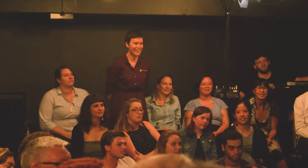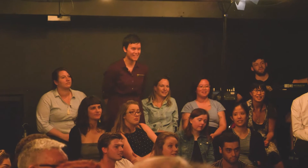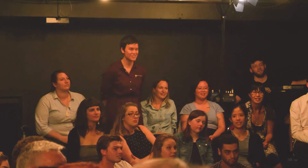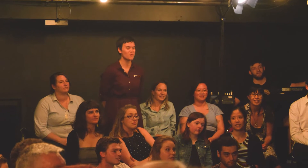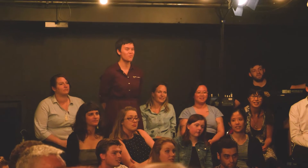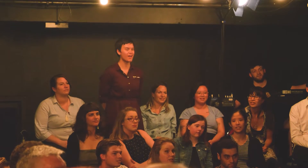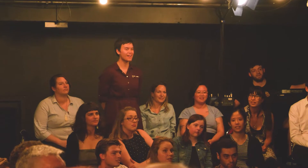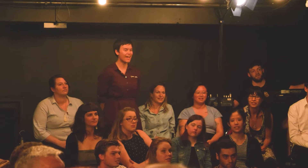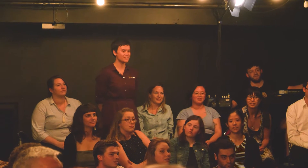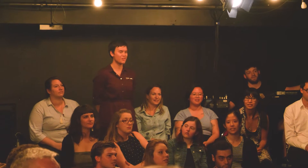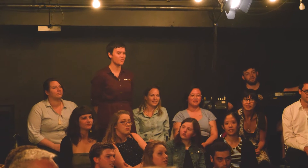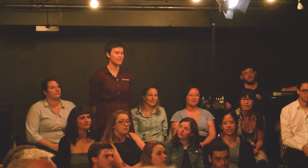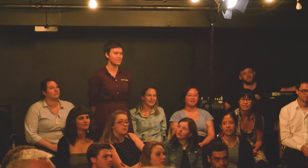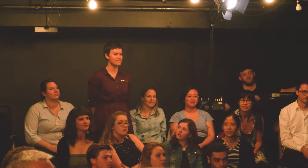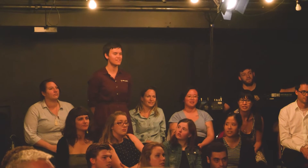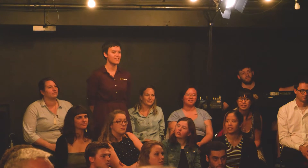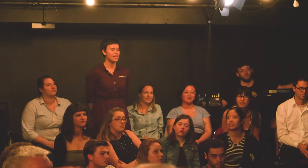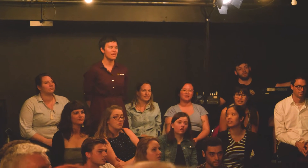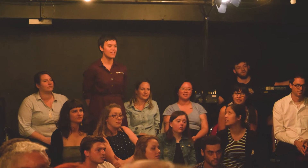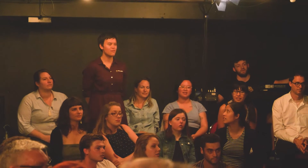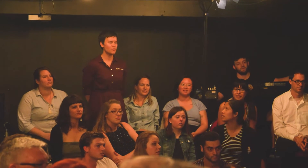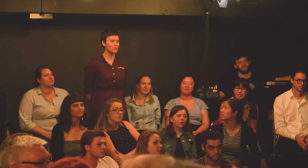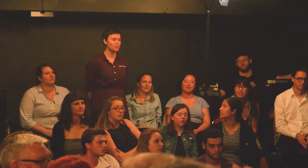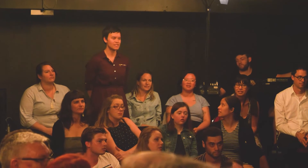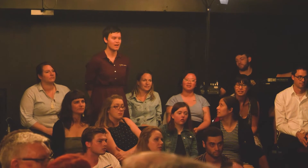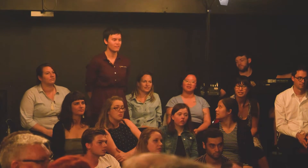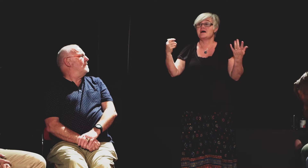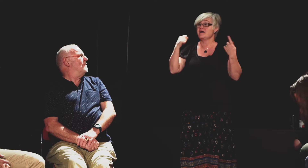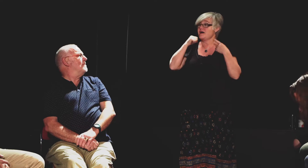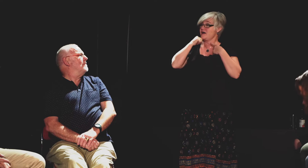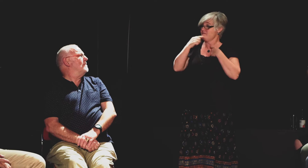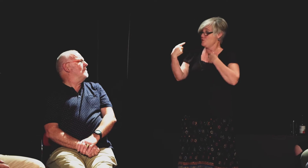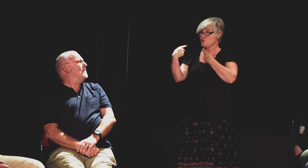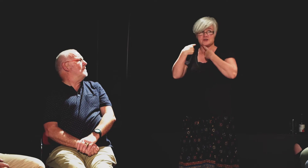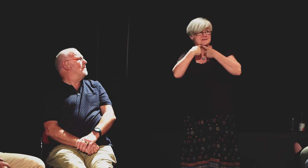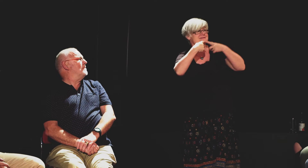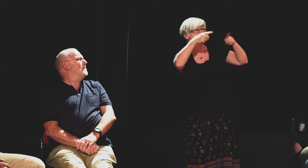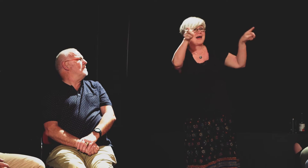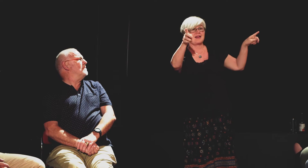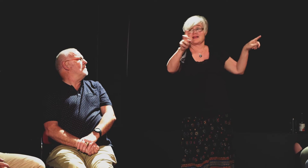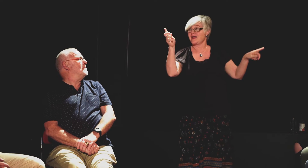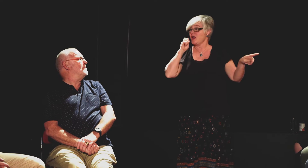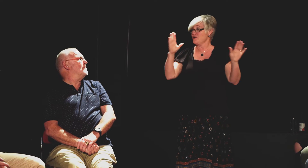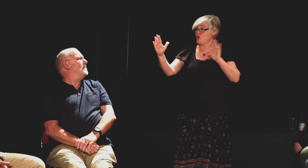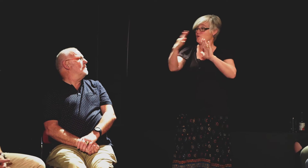Okay, so what I'd like to know is, if you could tell the hearing community one thing, what is the one thing you want